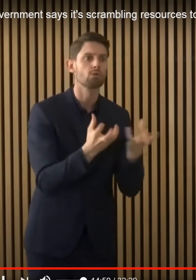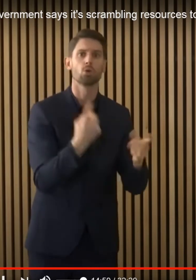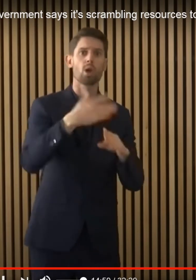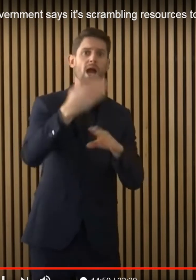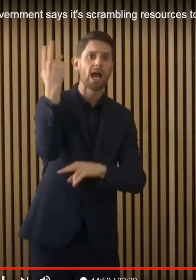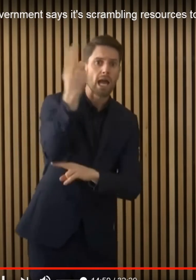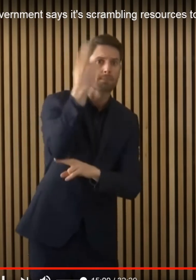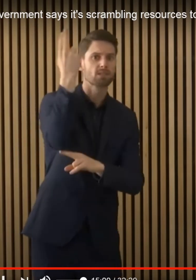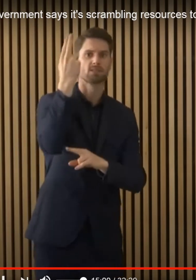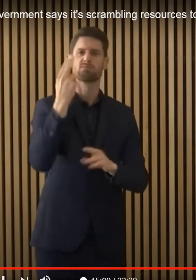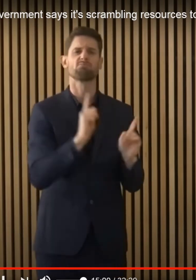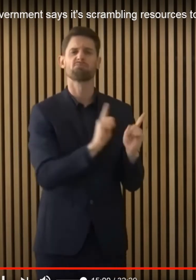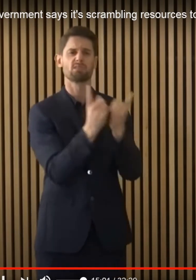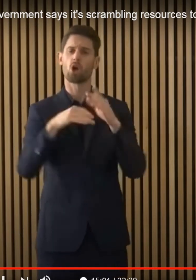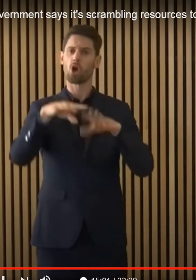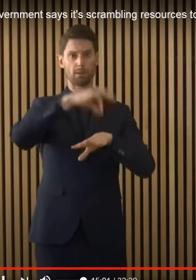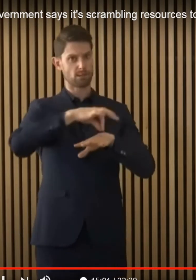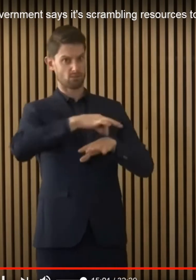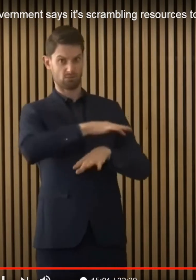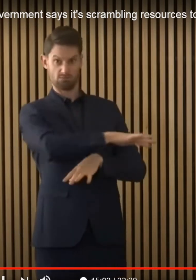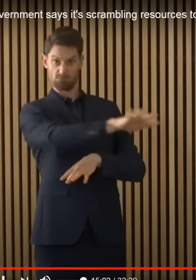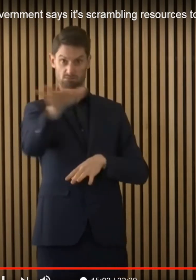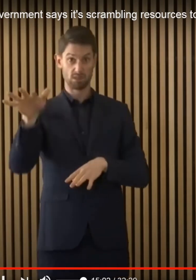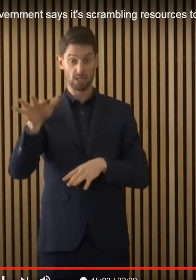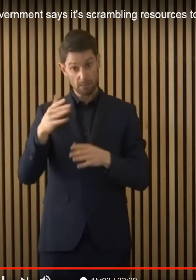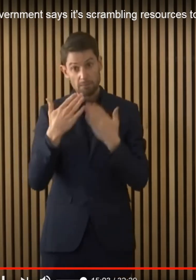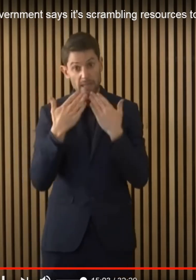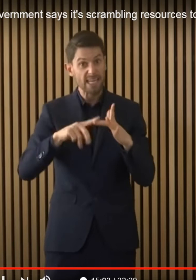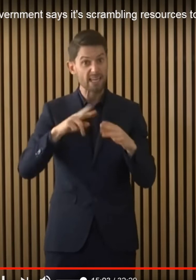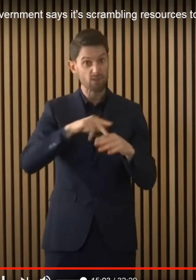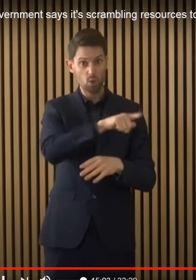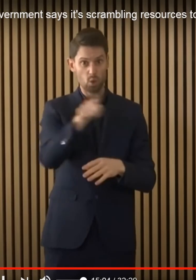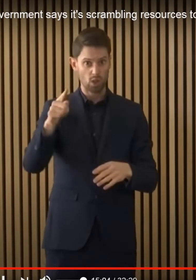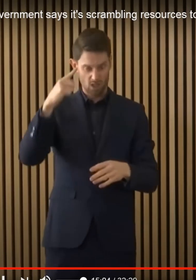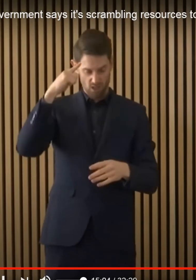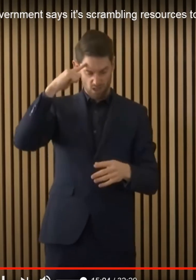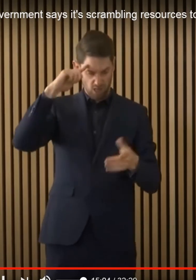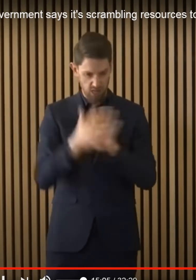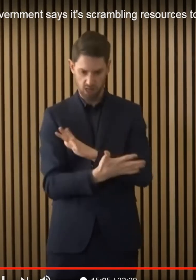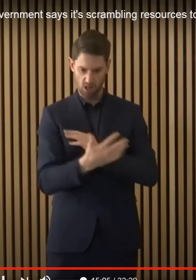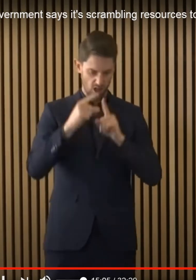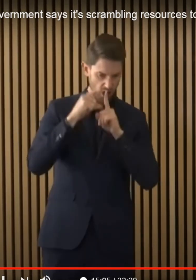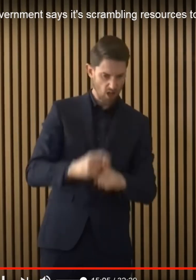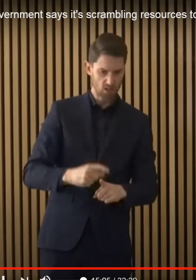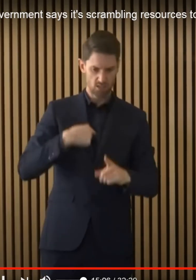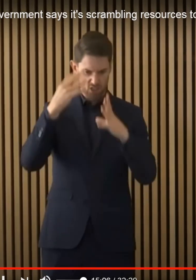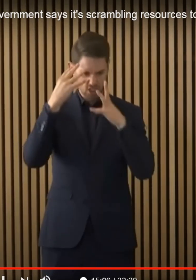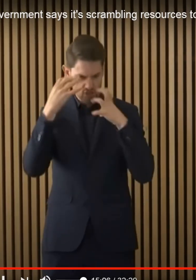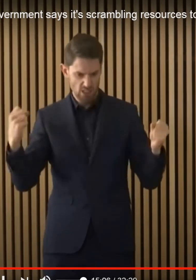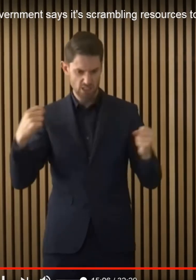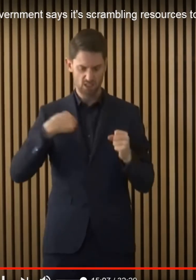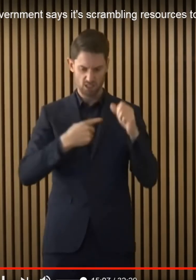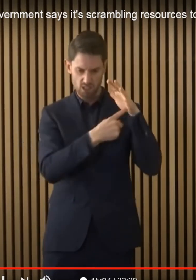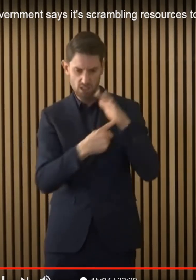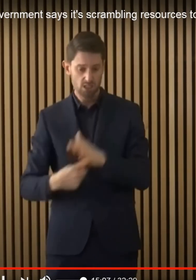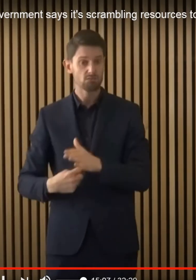and ambulance paramedics, that there are support services out there for you during this time, and it is important that you look after